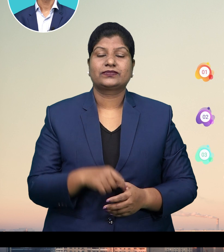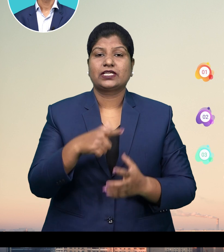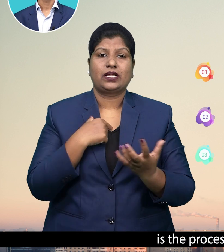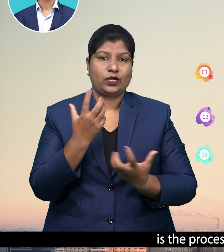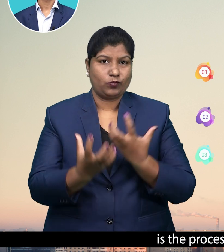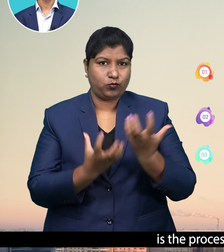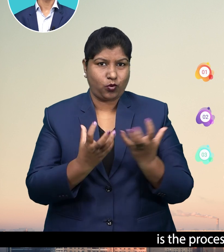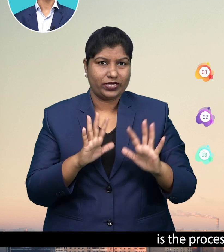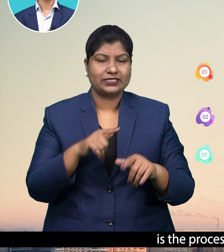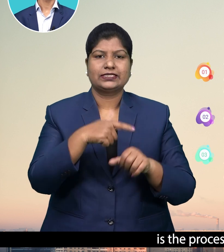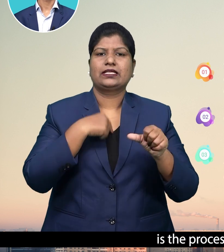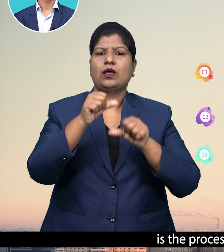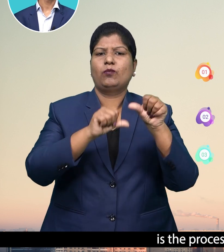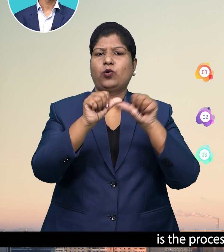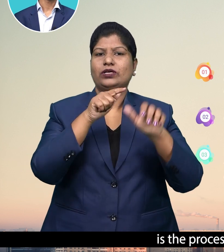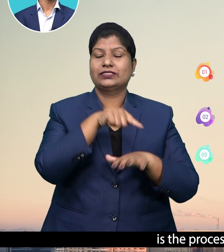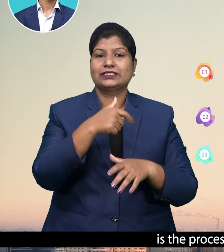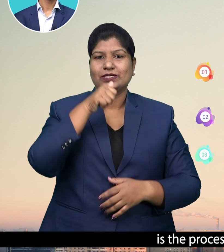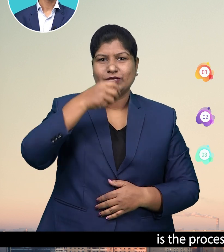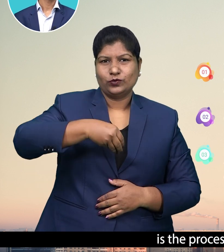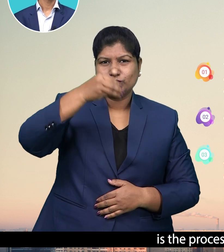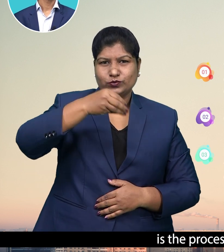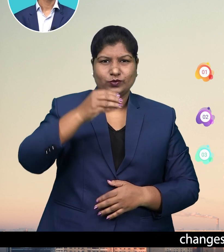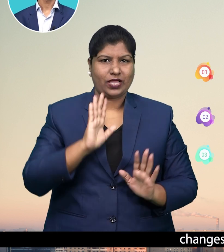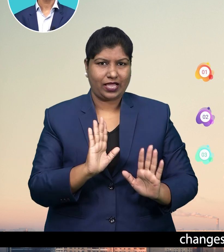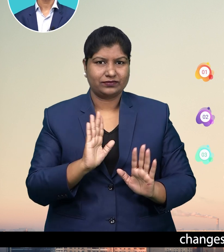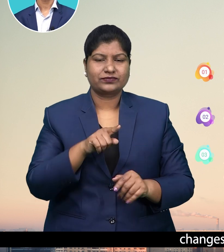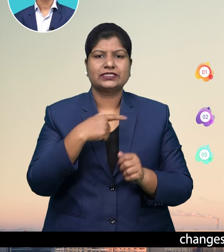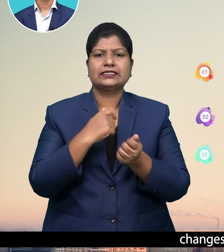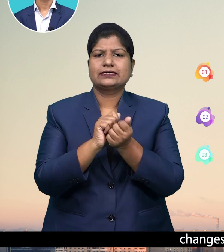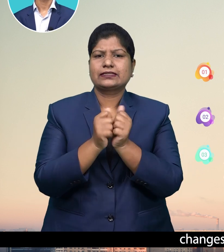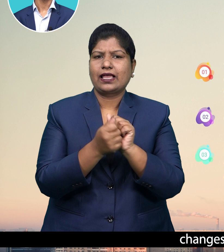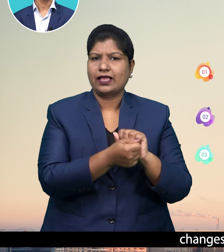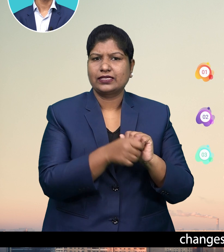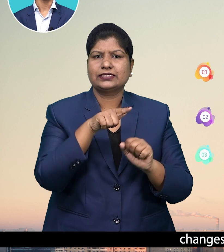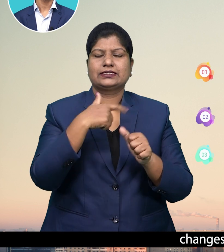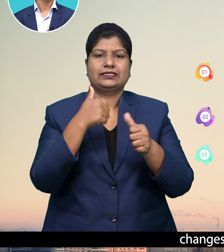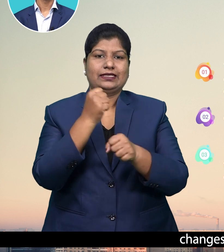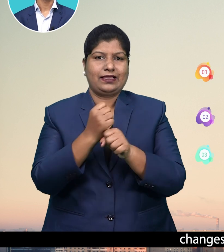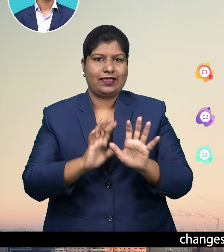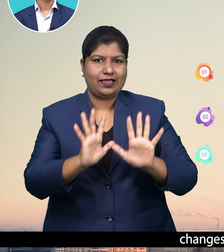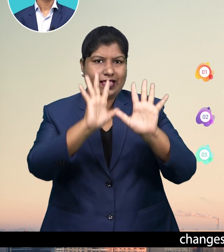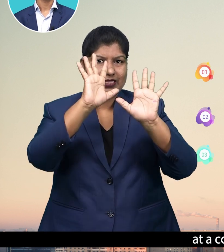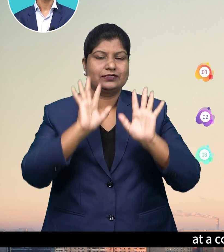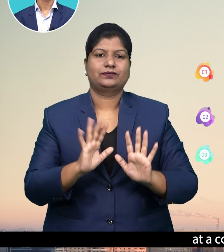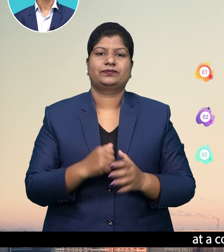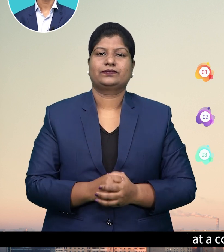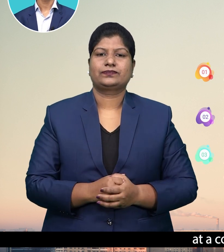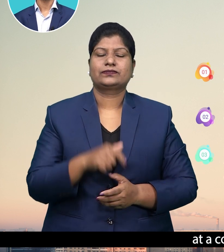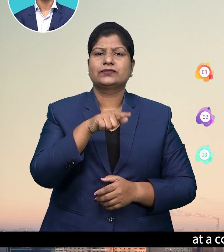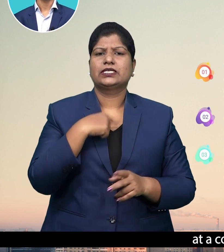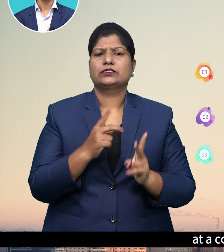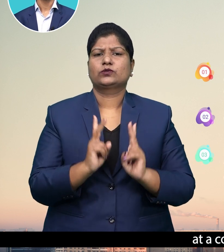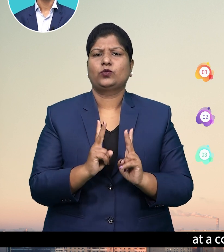Boiling is a process in which the liquid phase changes to the gaseous phase at a